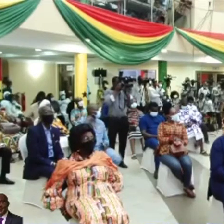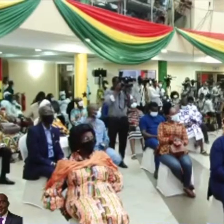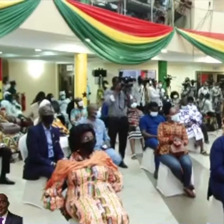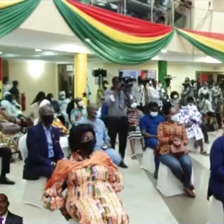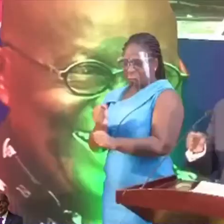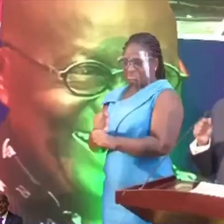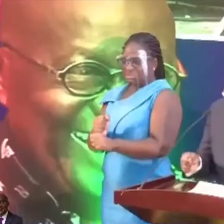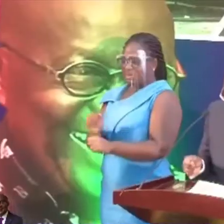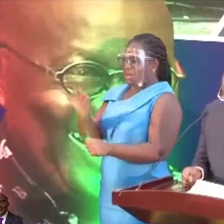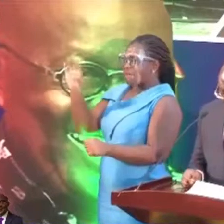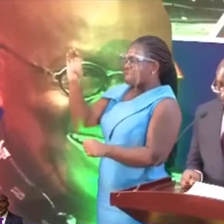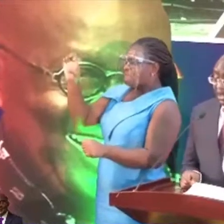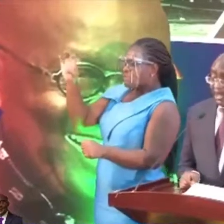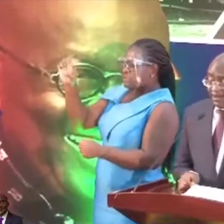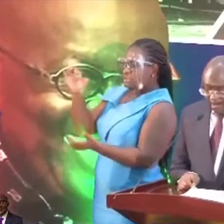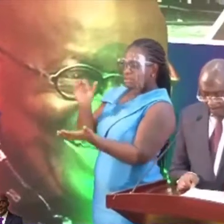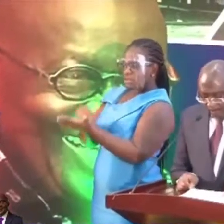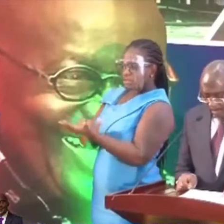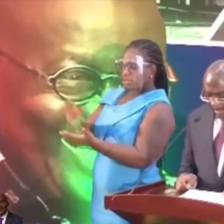Program,